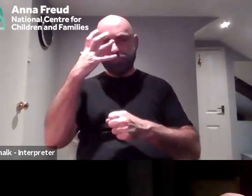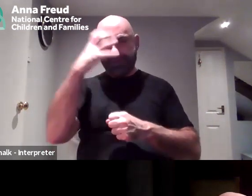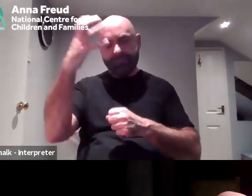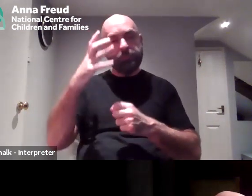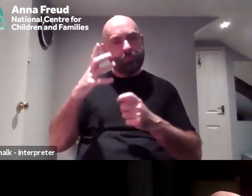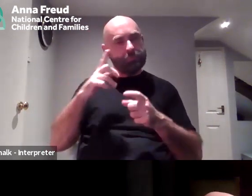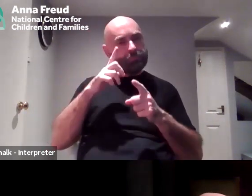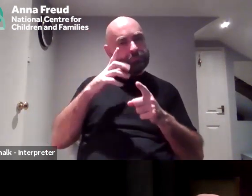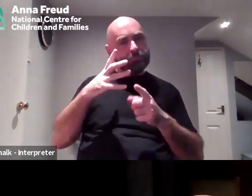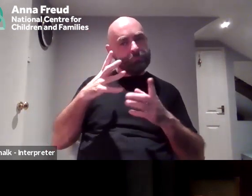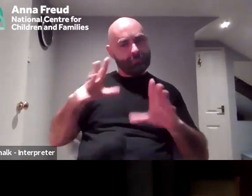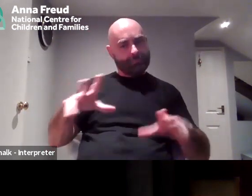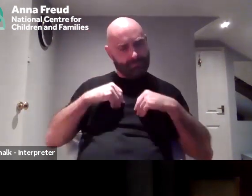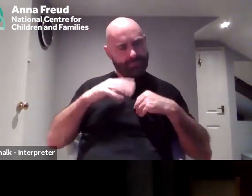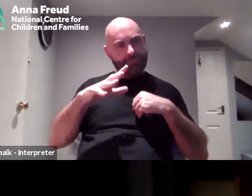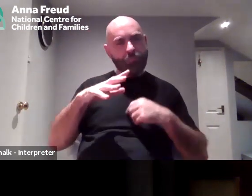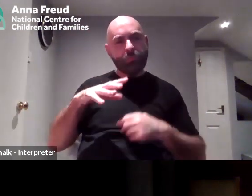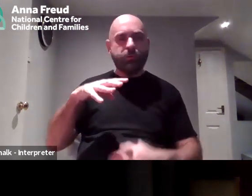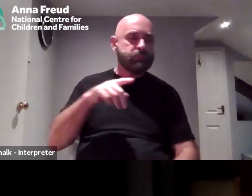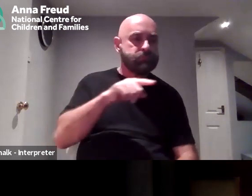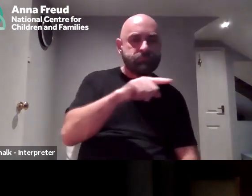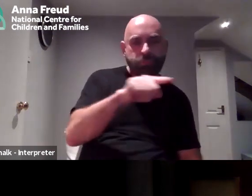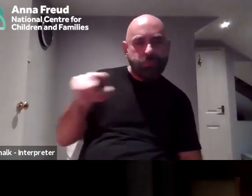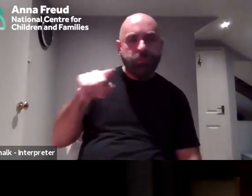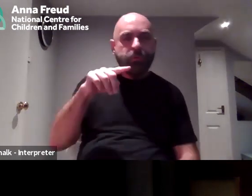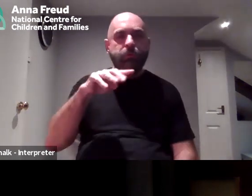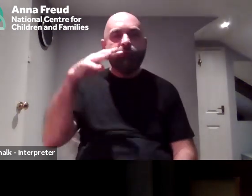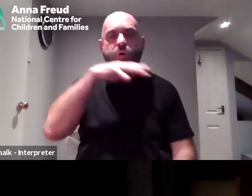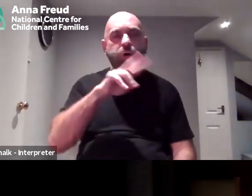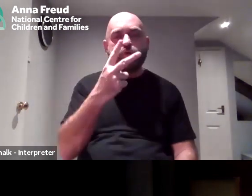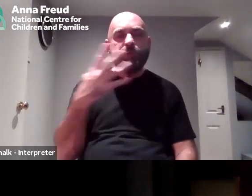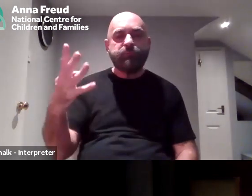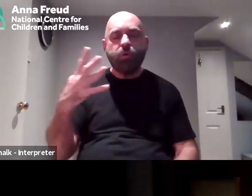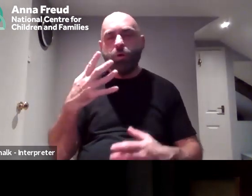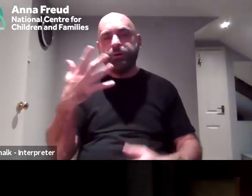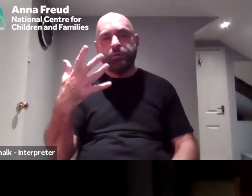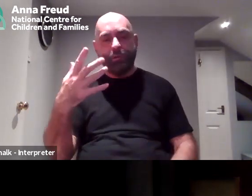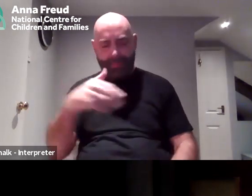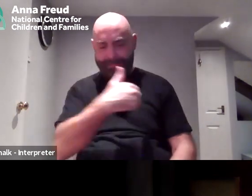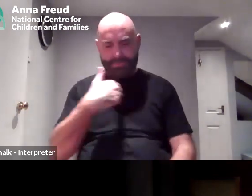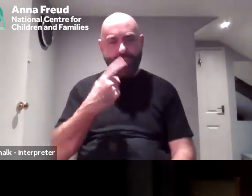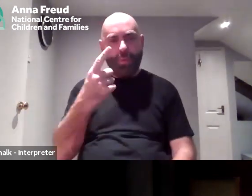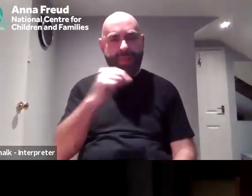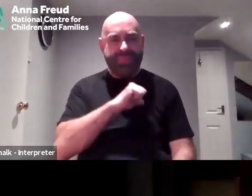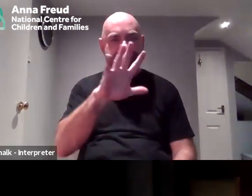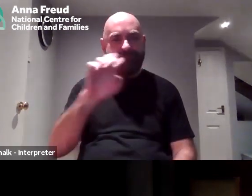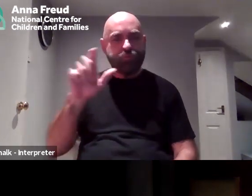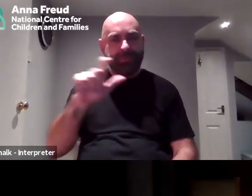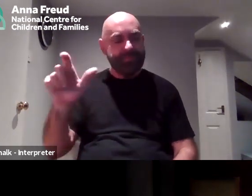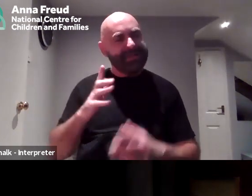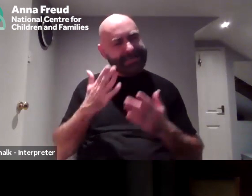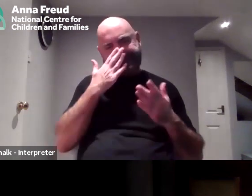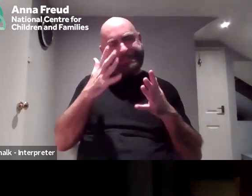own view, with the 400 odd people on this call and the 1,500 who were there this morning, the